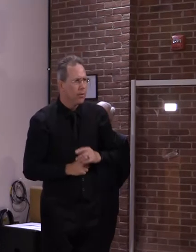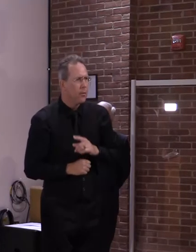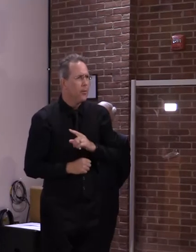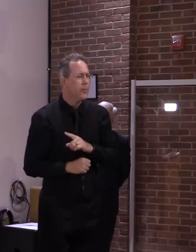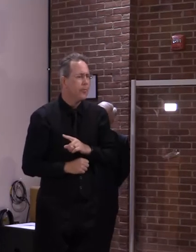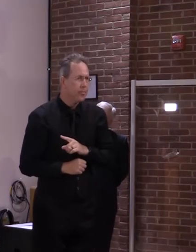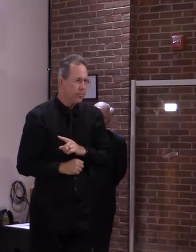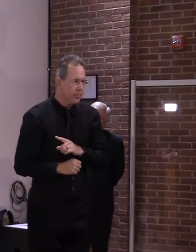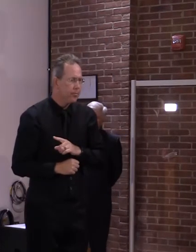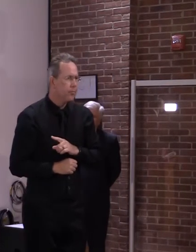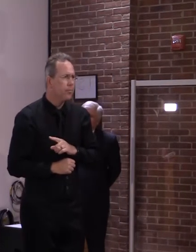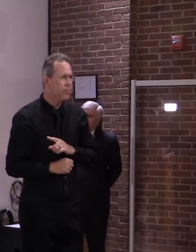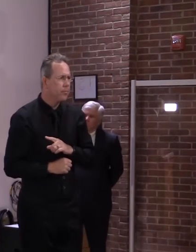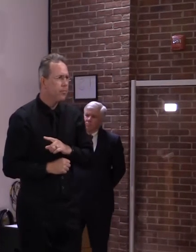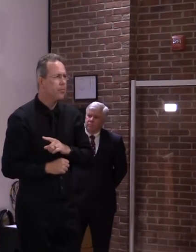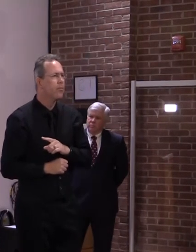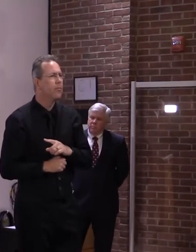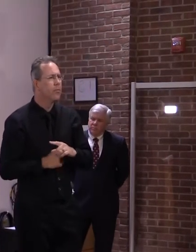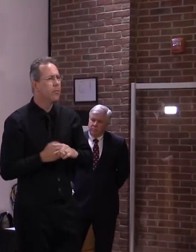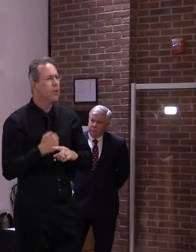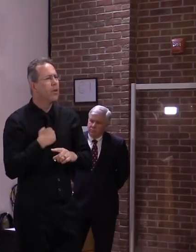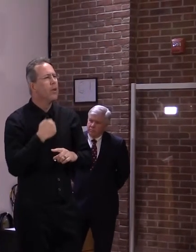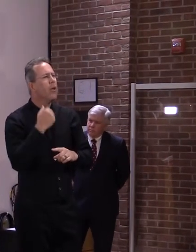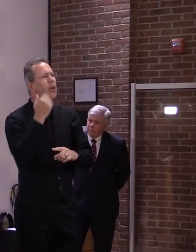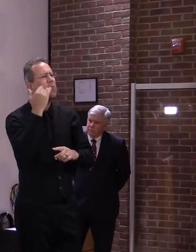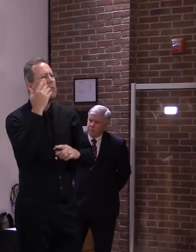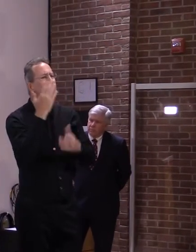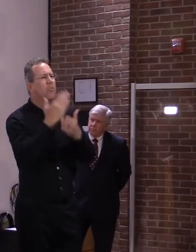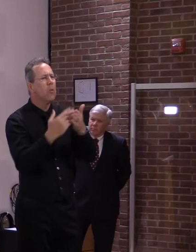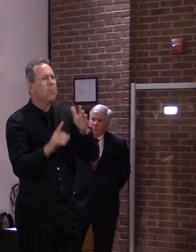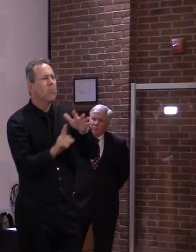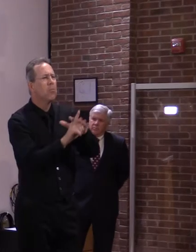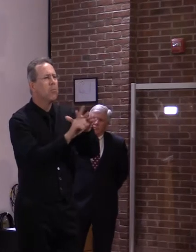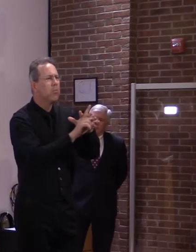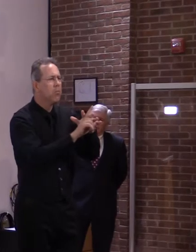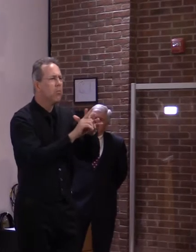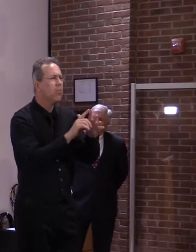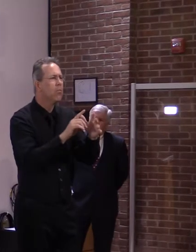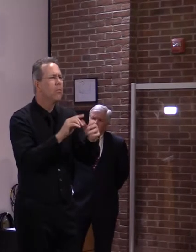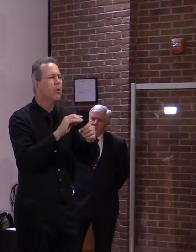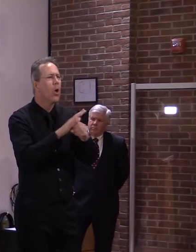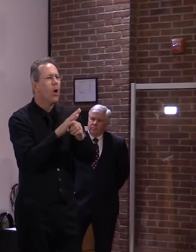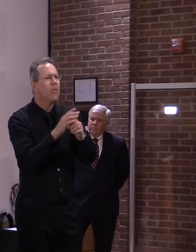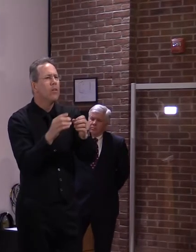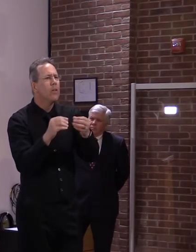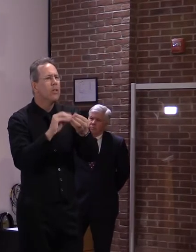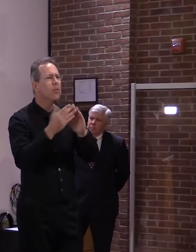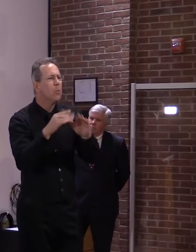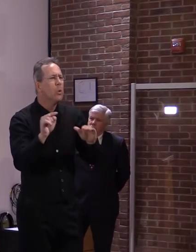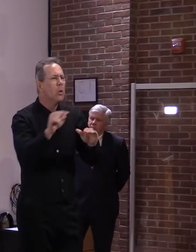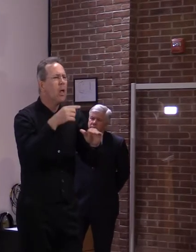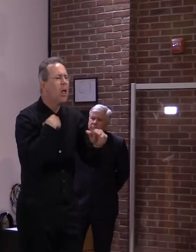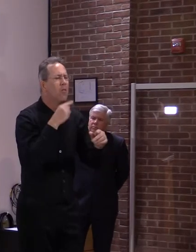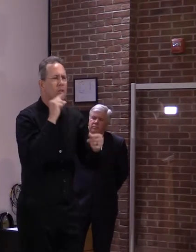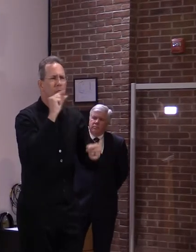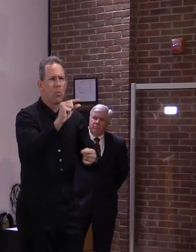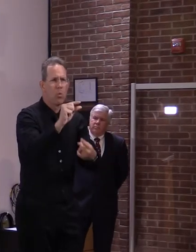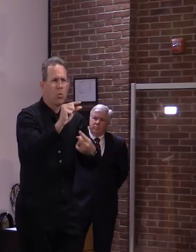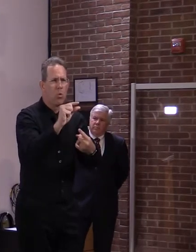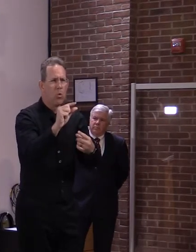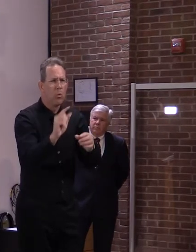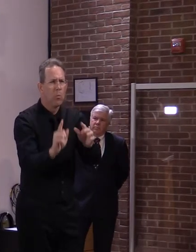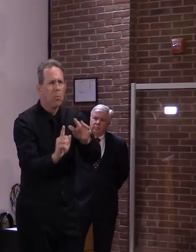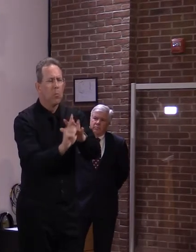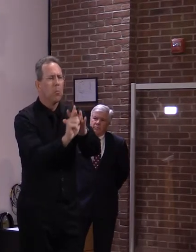the prevalence of virus in our communities is going to be so low that it won't be common that